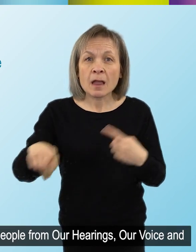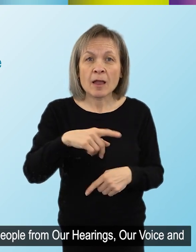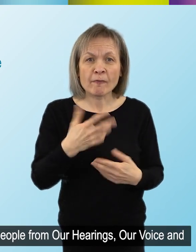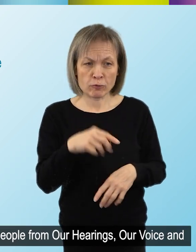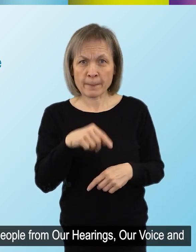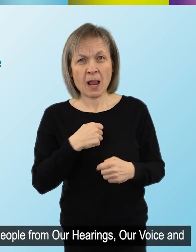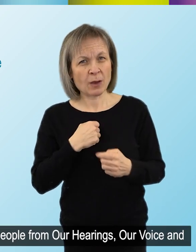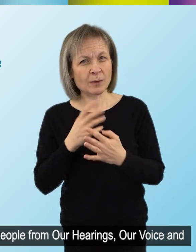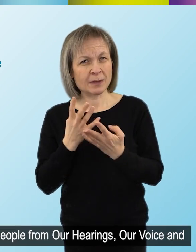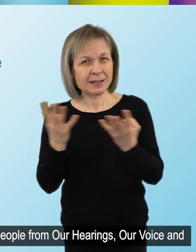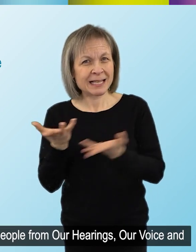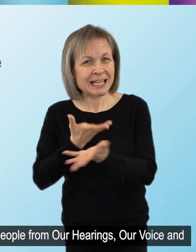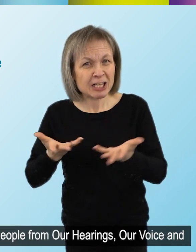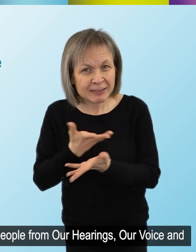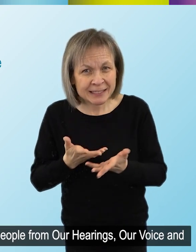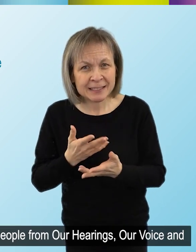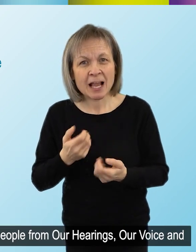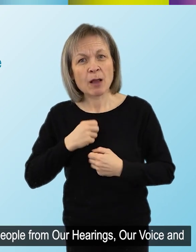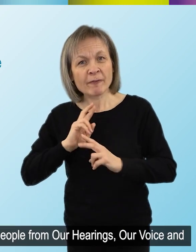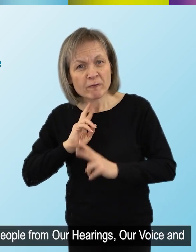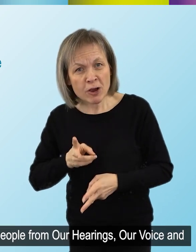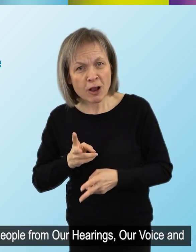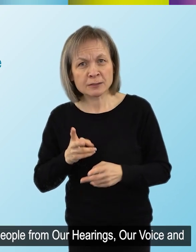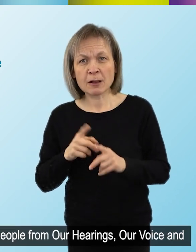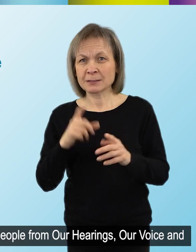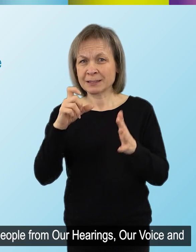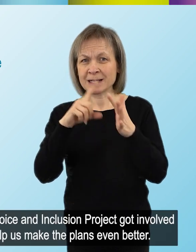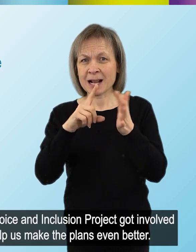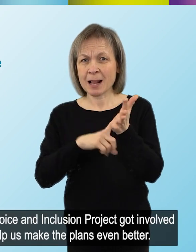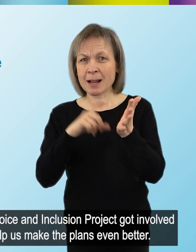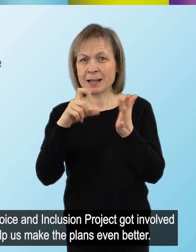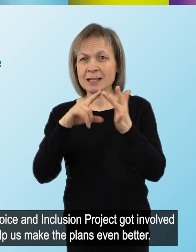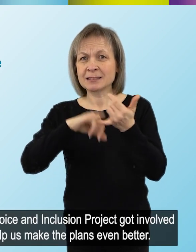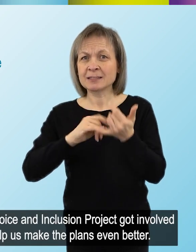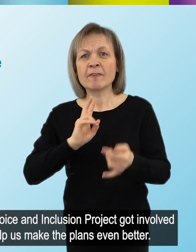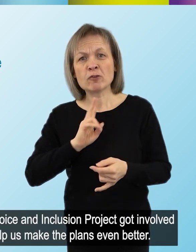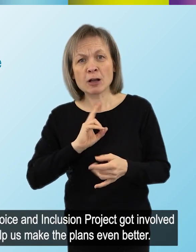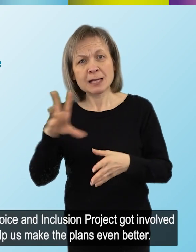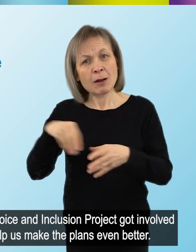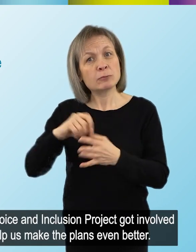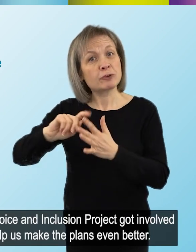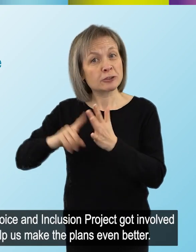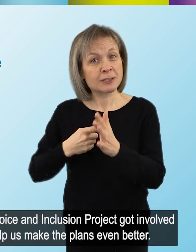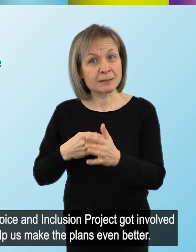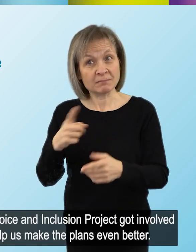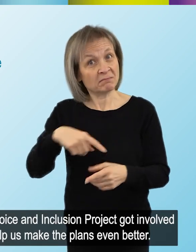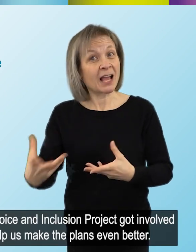The young people from our Hearings, Our Voice and Celsius Voice and Inclusion project got involved to help us make the plans even